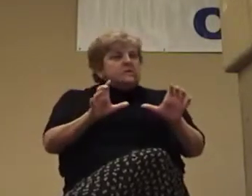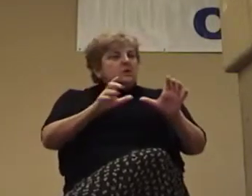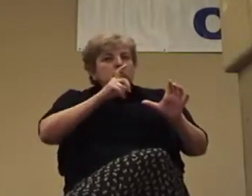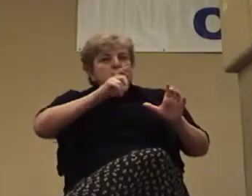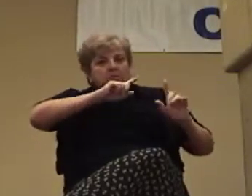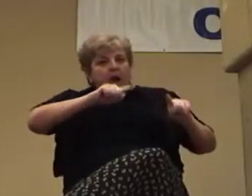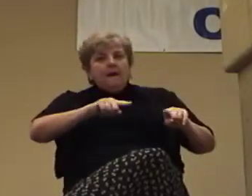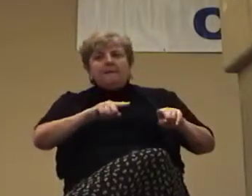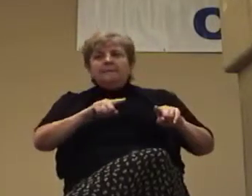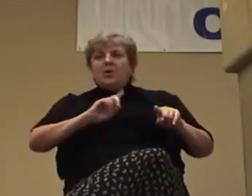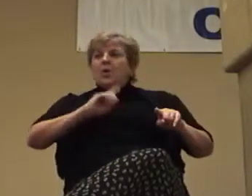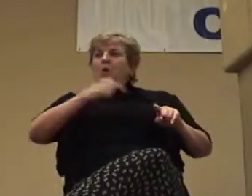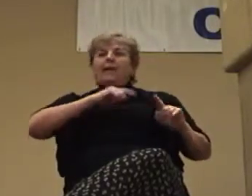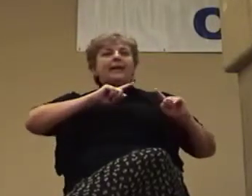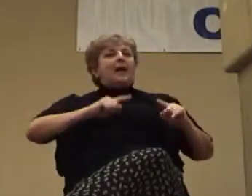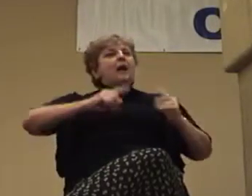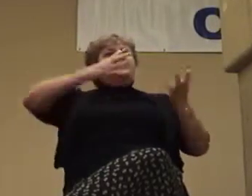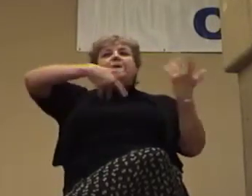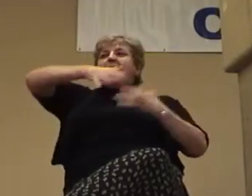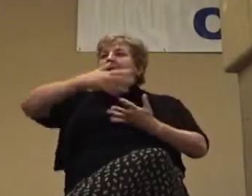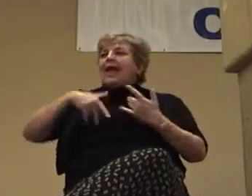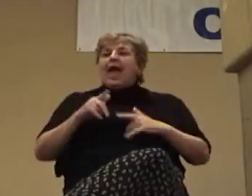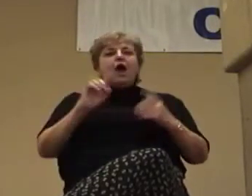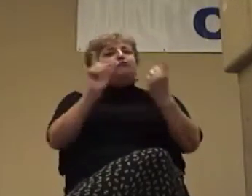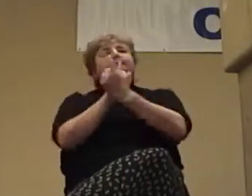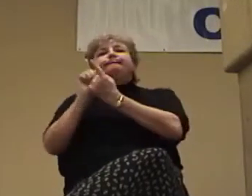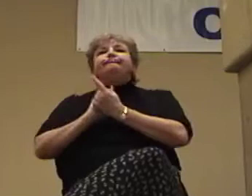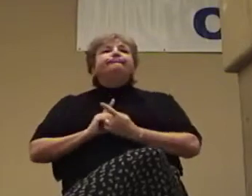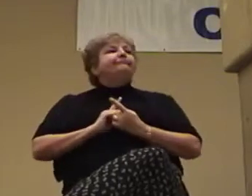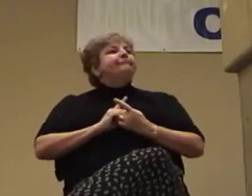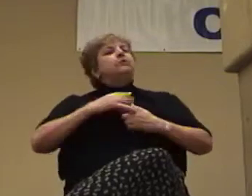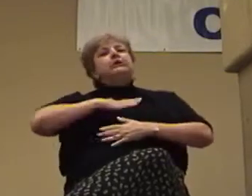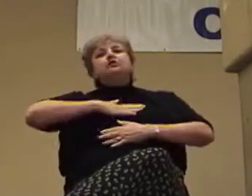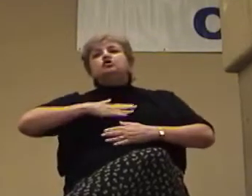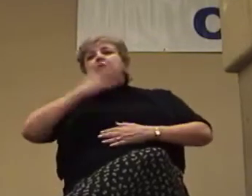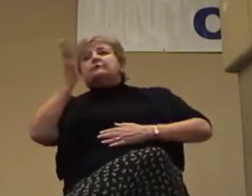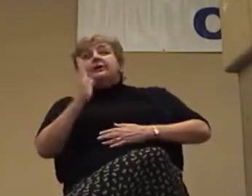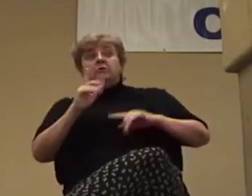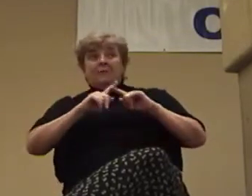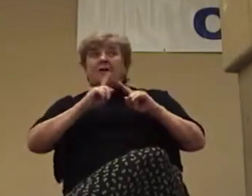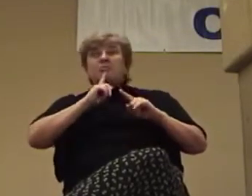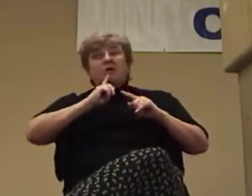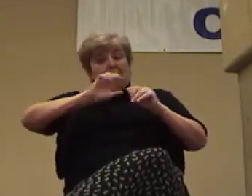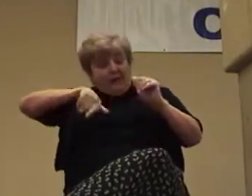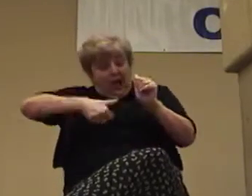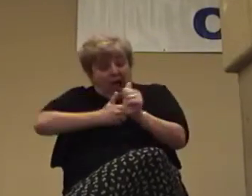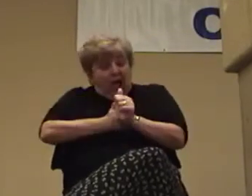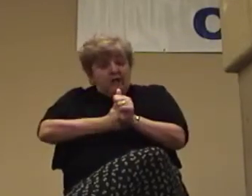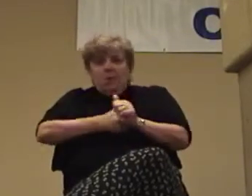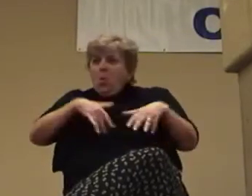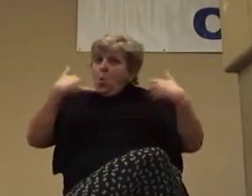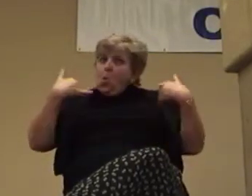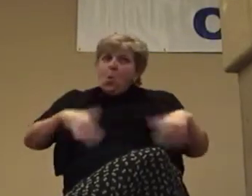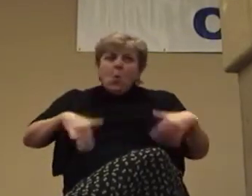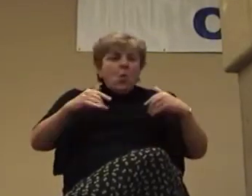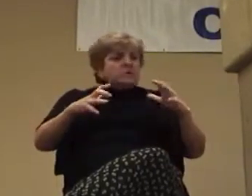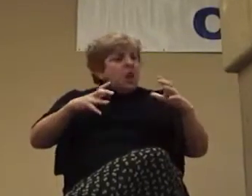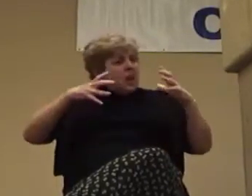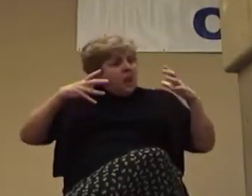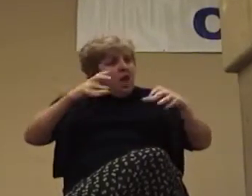enjoy the meetings and hopefully enjoy, the speakers. But there's a lot of work that it takes, and thank you for allowing me to